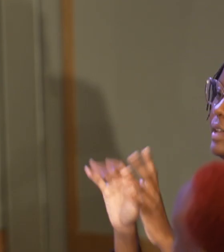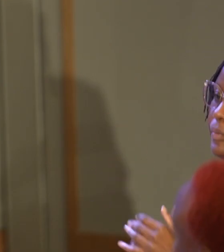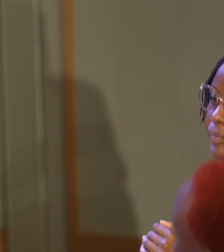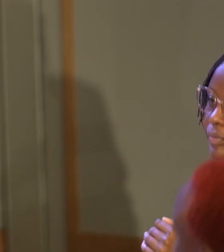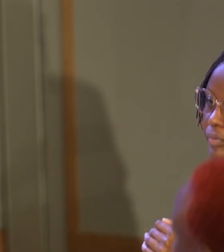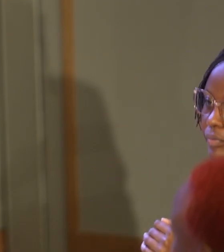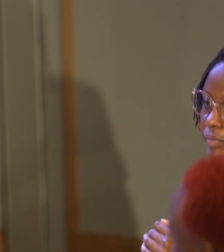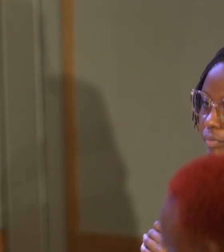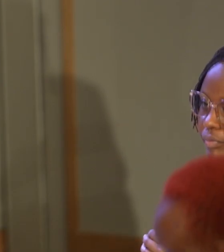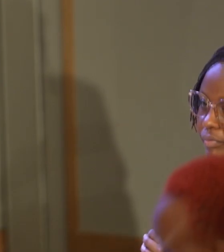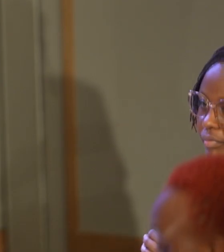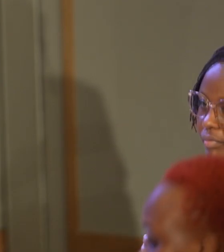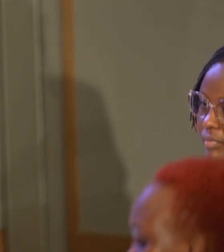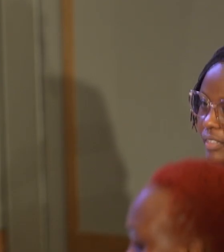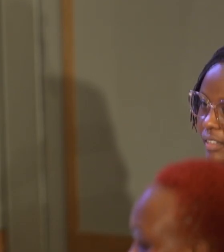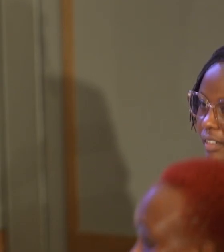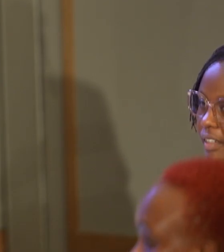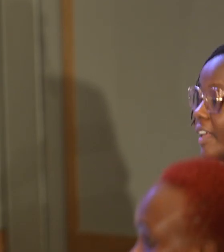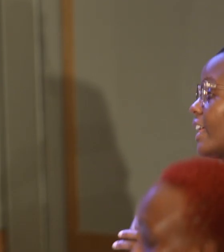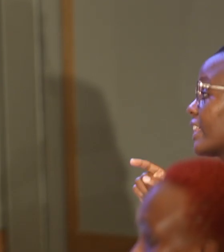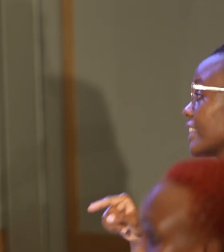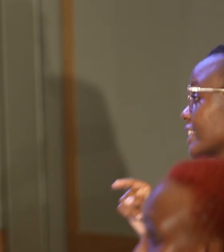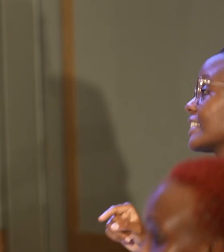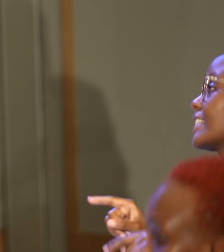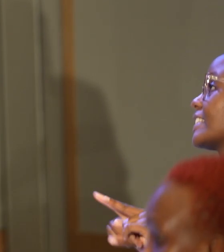and taken as part of the normal